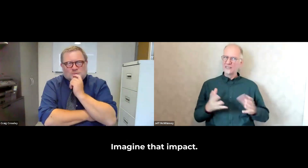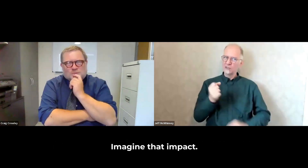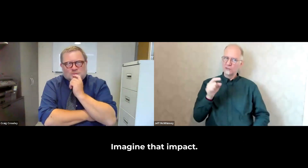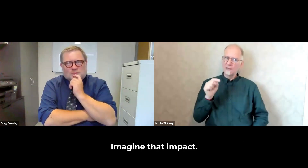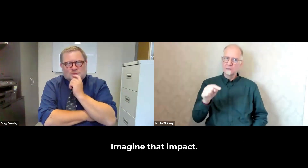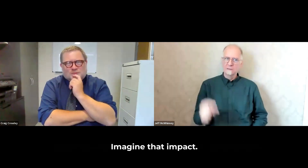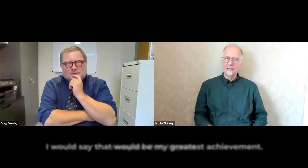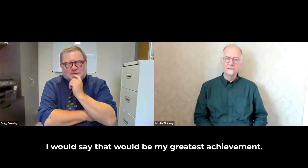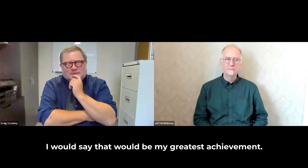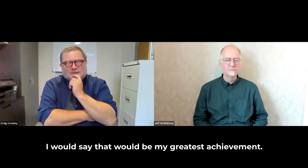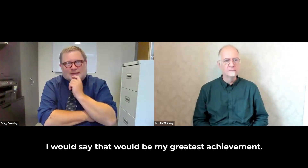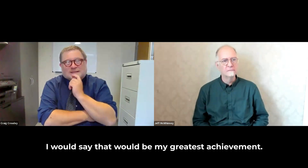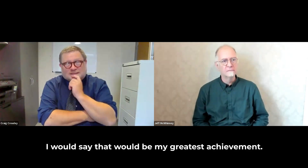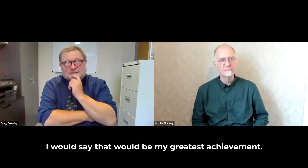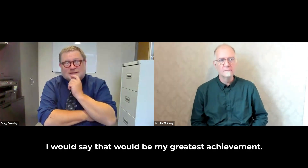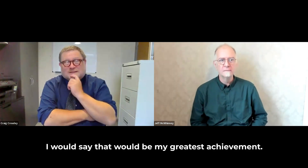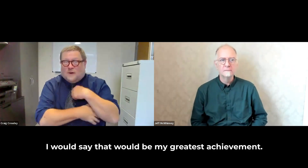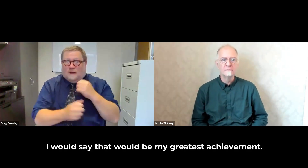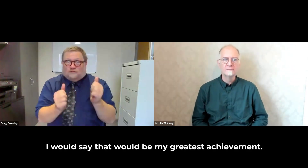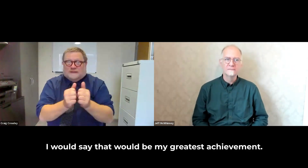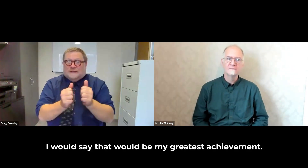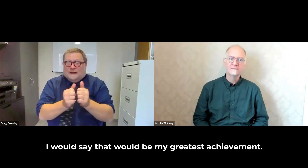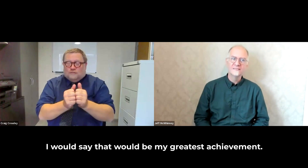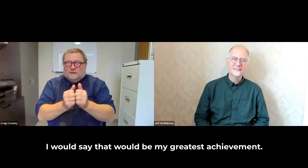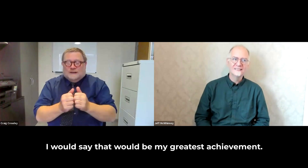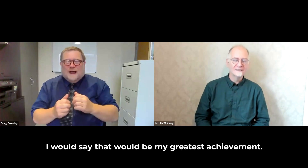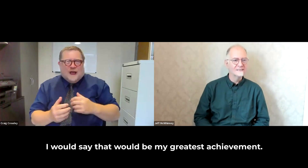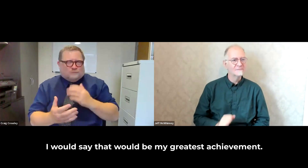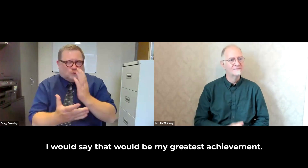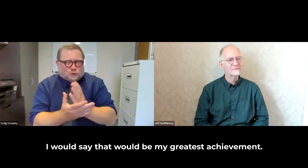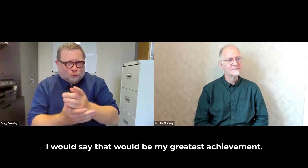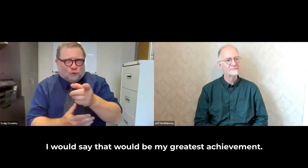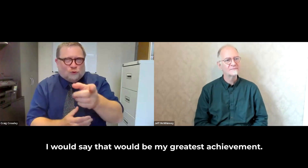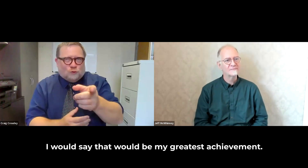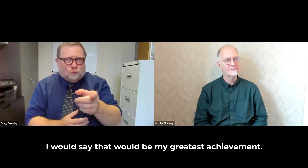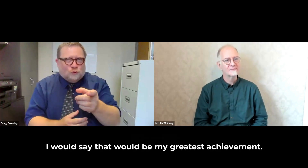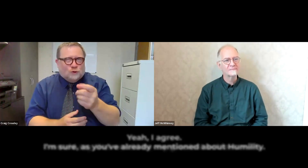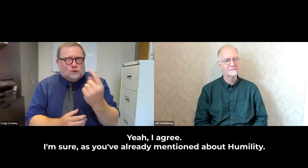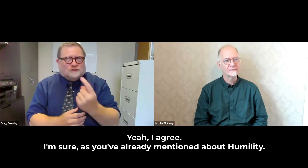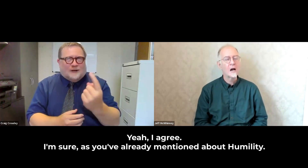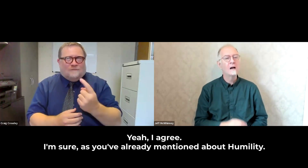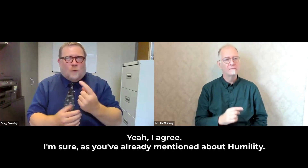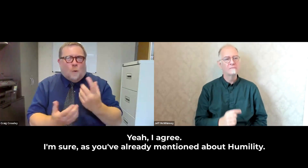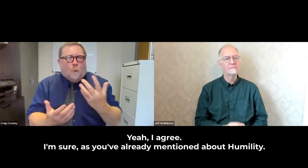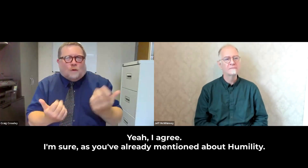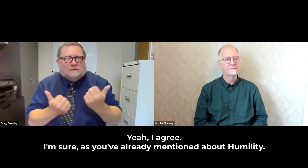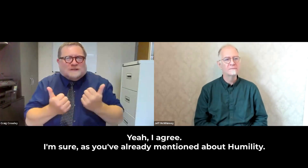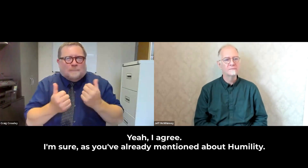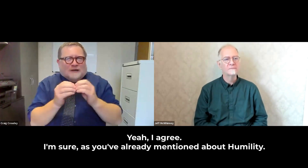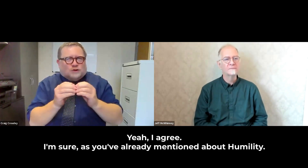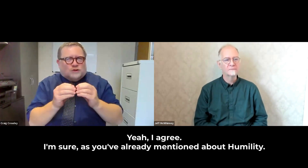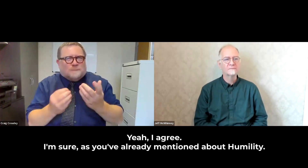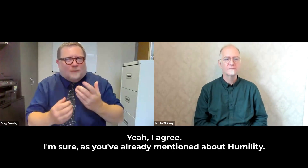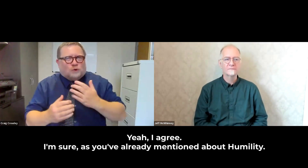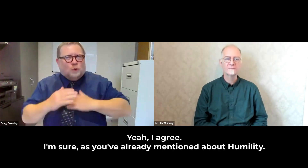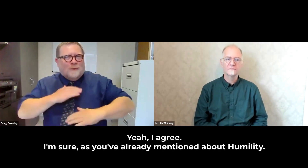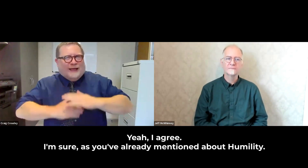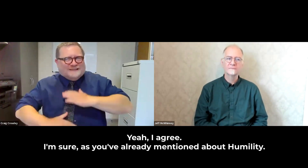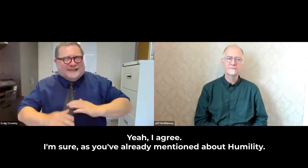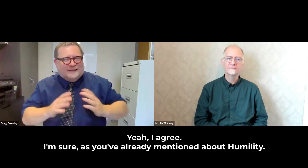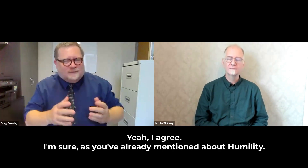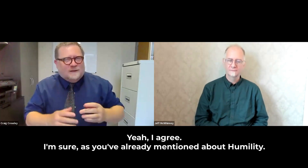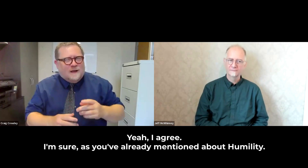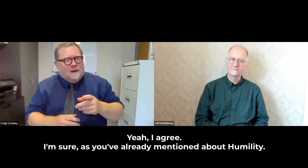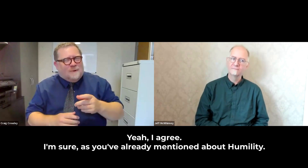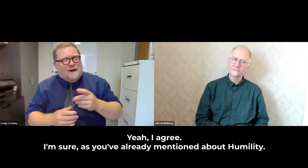that impact. I would say that would be my greatest achievement. Yeah, I agree. I'm sure, as